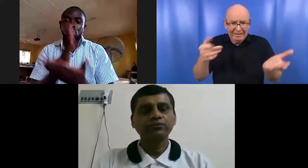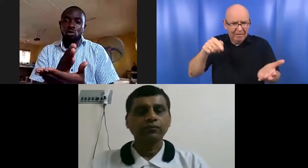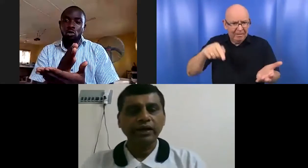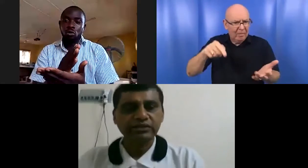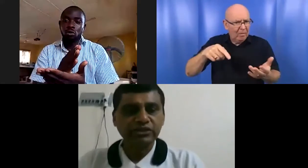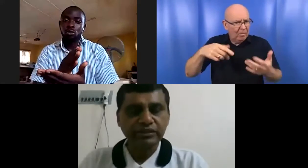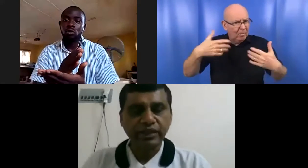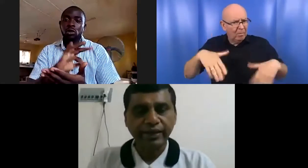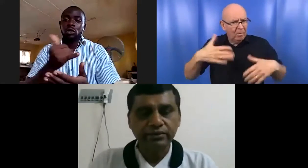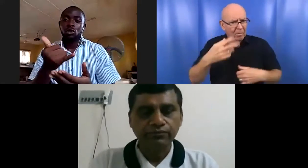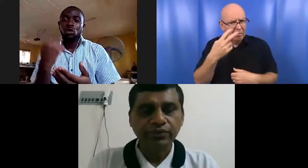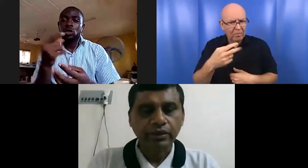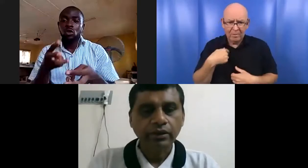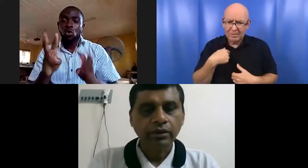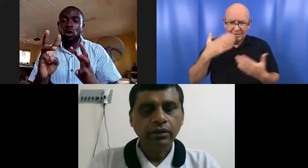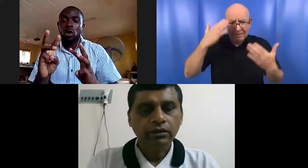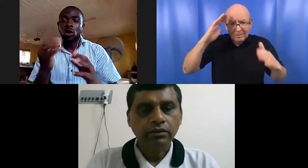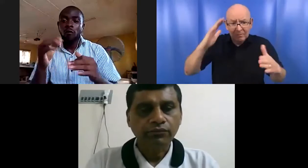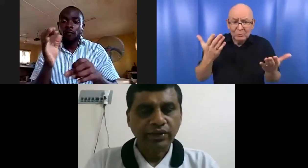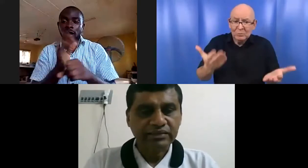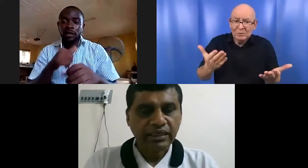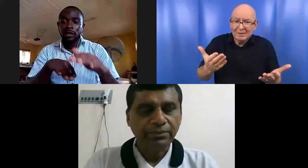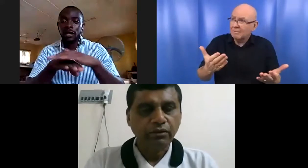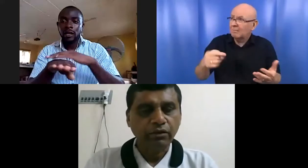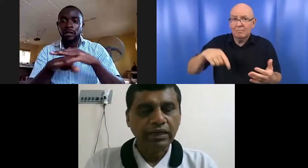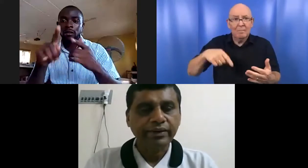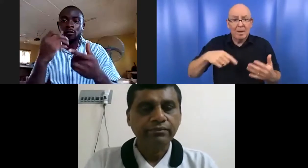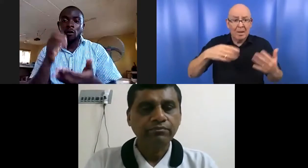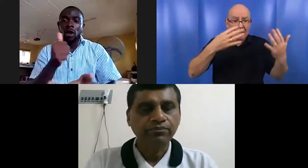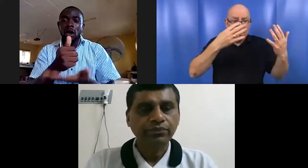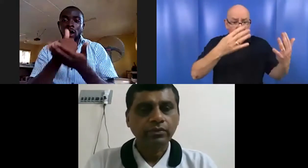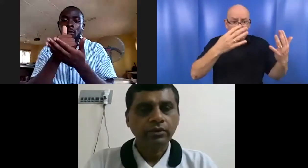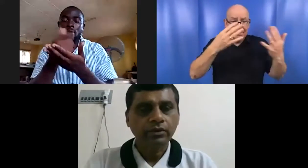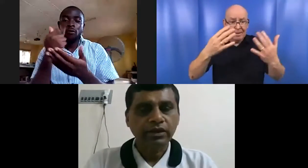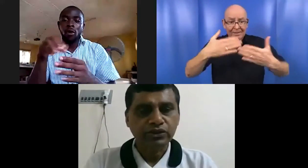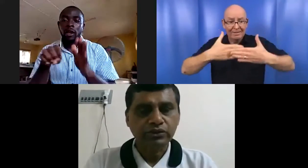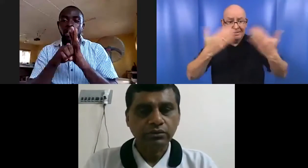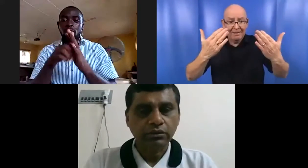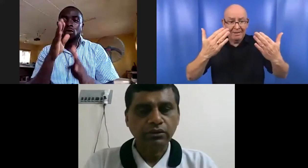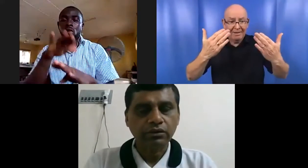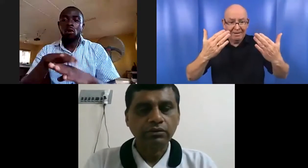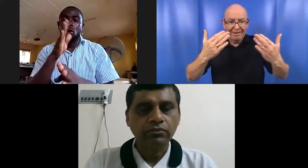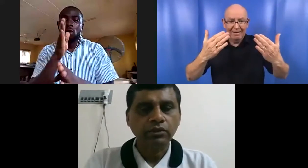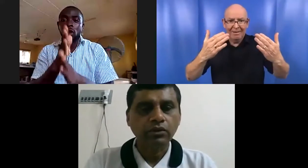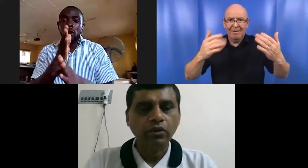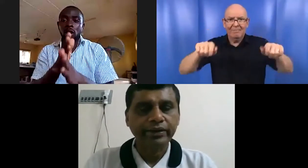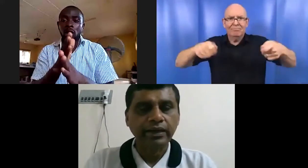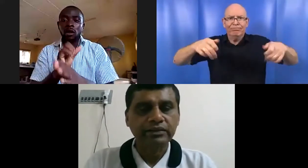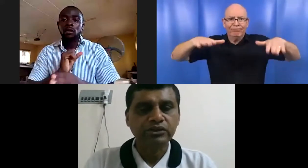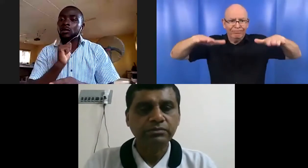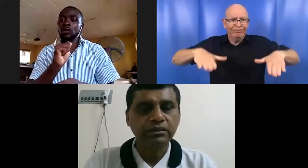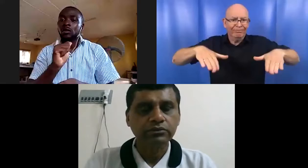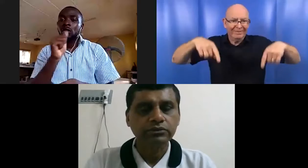of accessing the health, for example, the online, is not